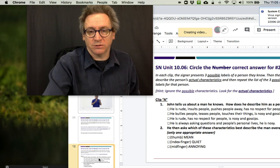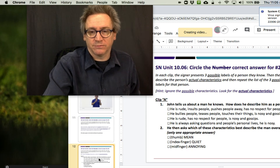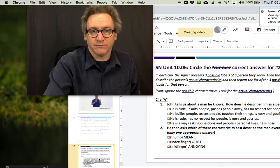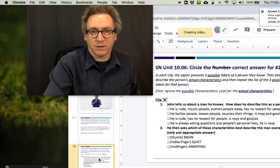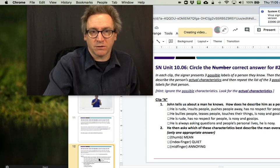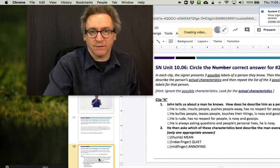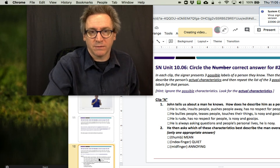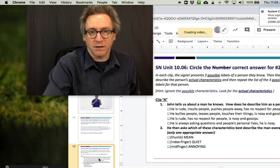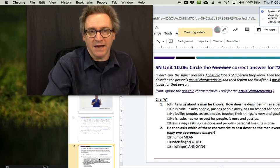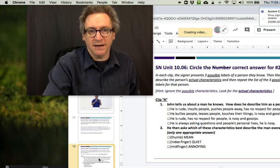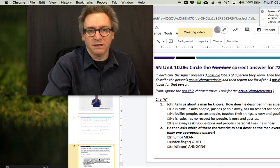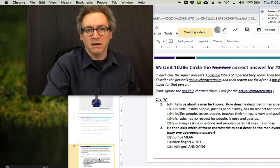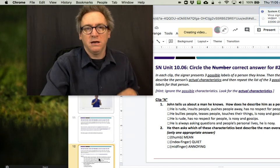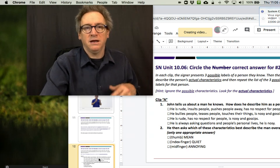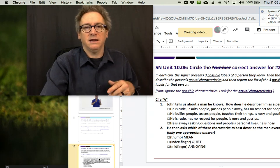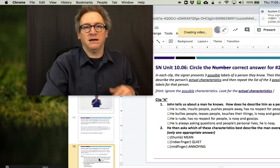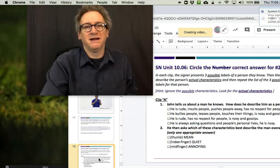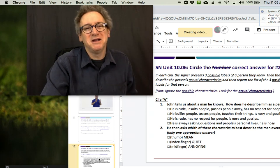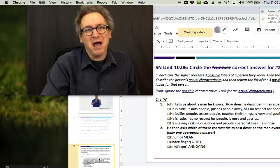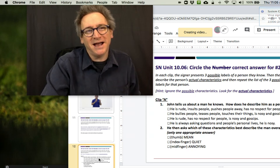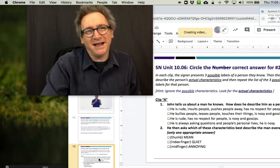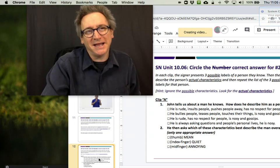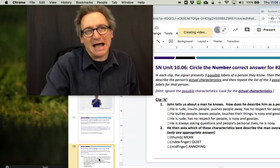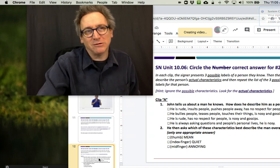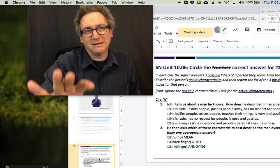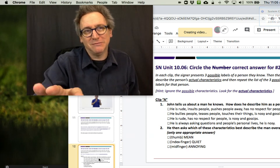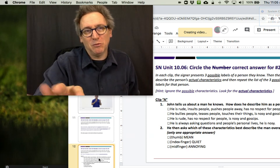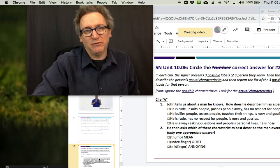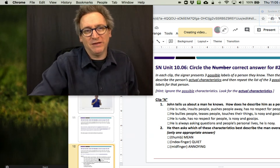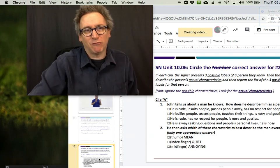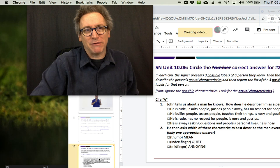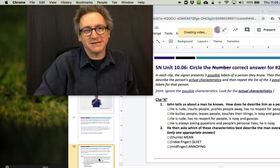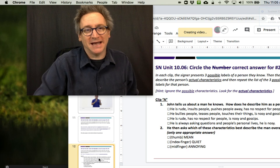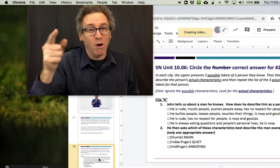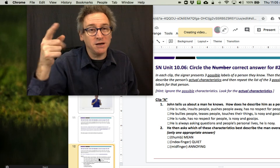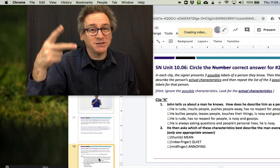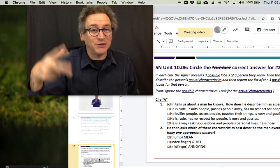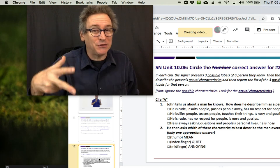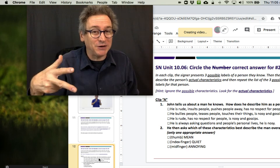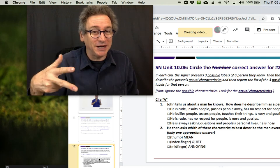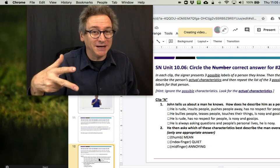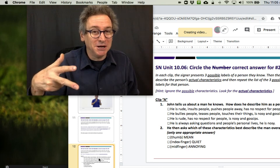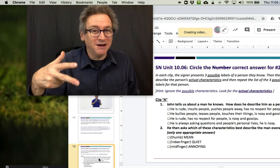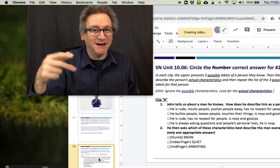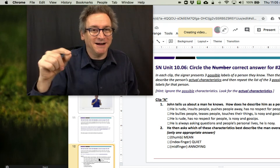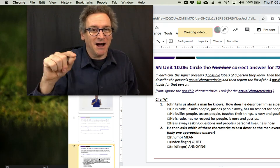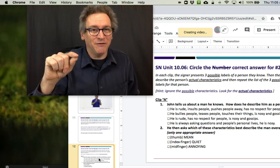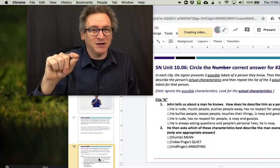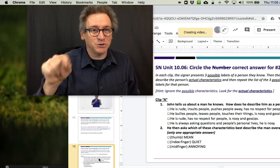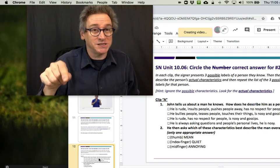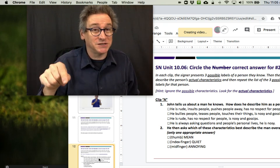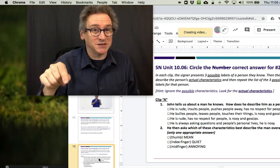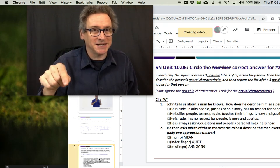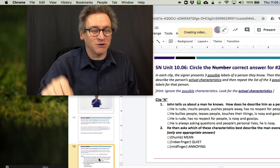description. And I like how, rather than saying 1, 2, and 3 on